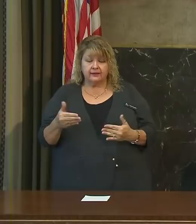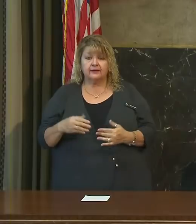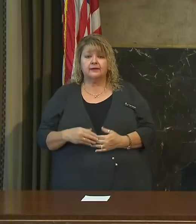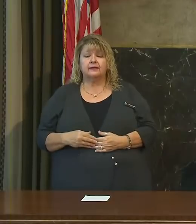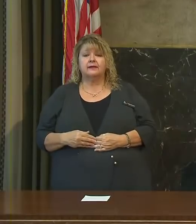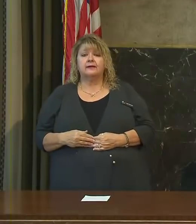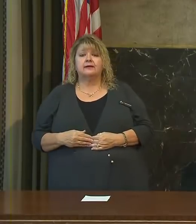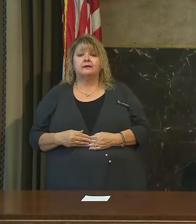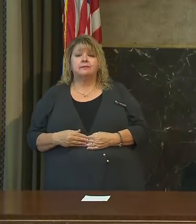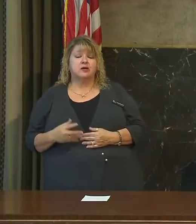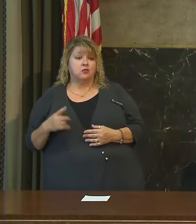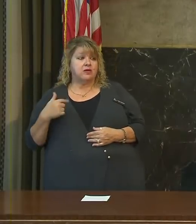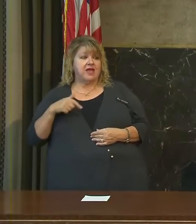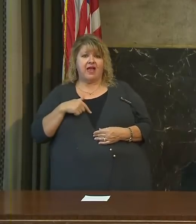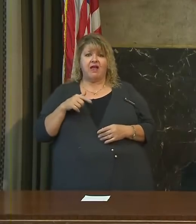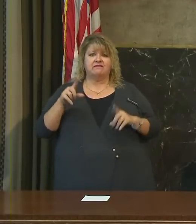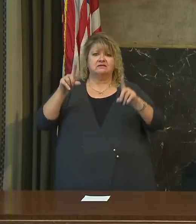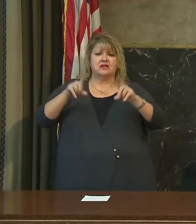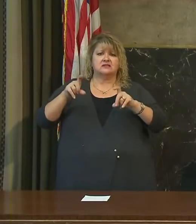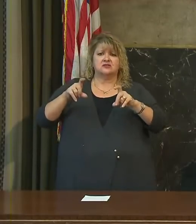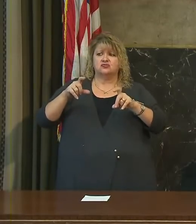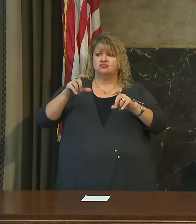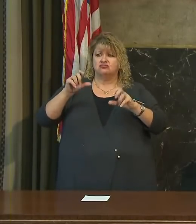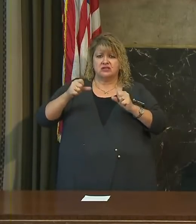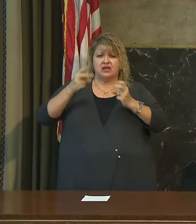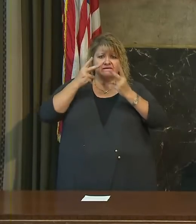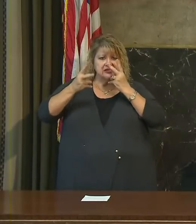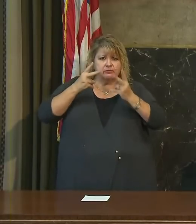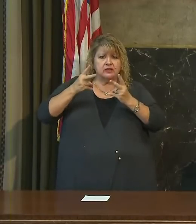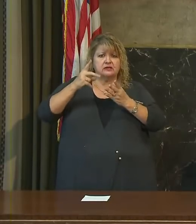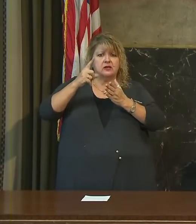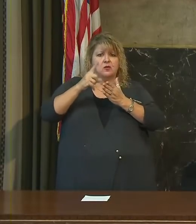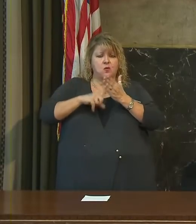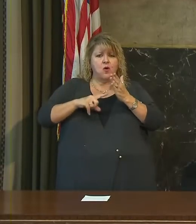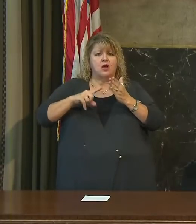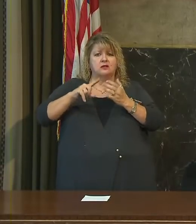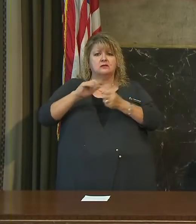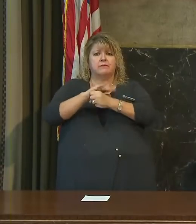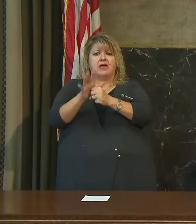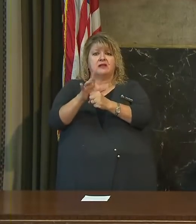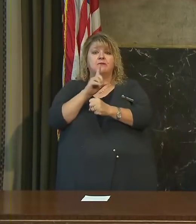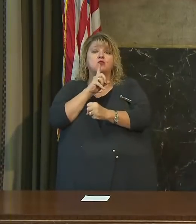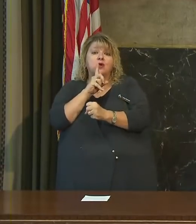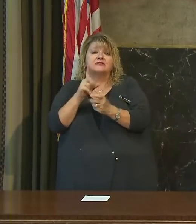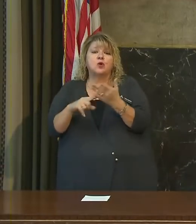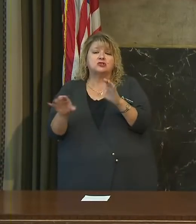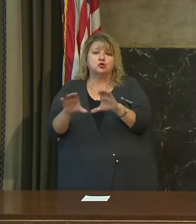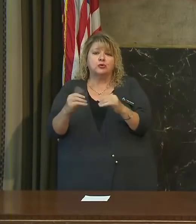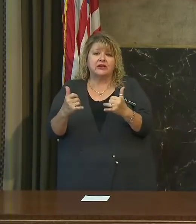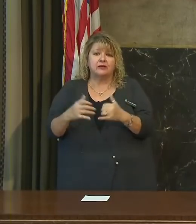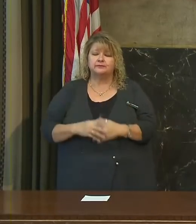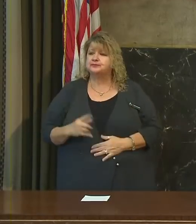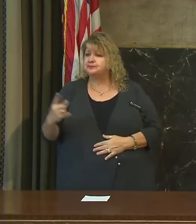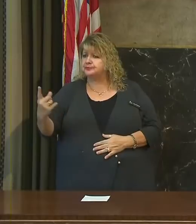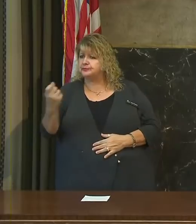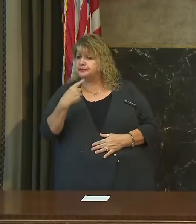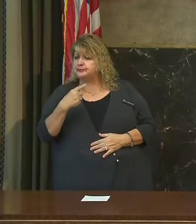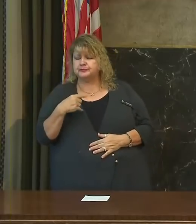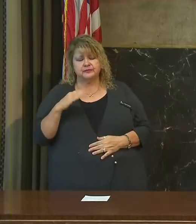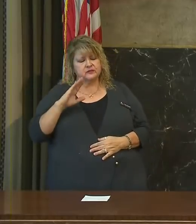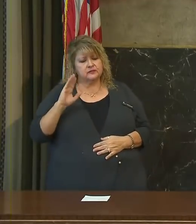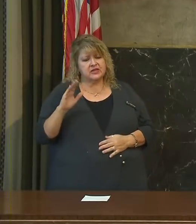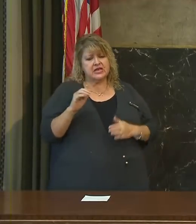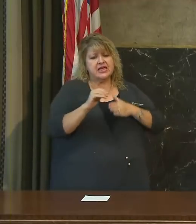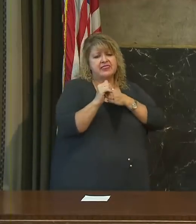health standpoint to have accurate visibility on what the pandemic's doing. Yes, ma'am. The guidance has always been if